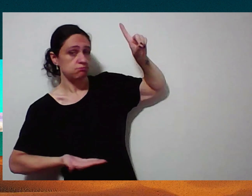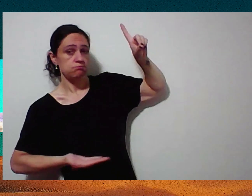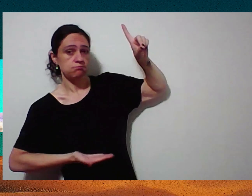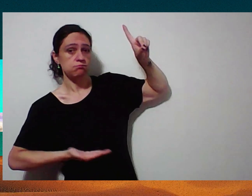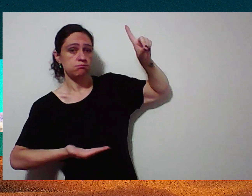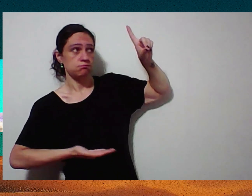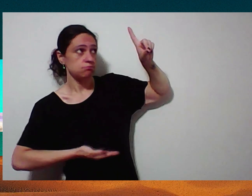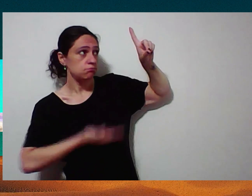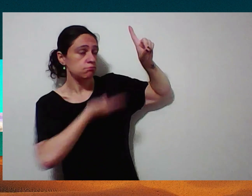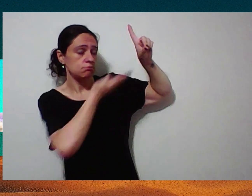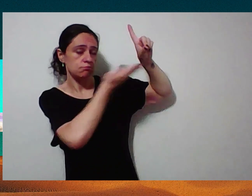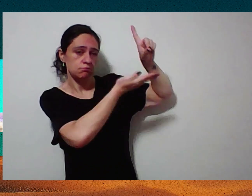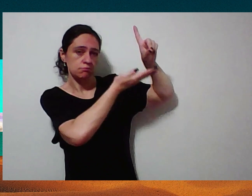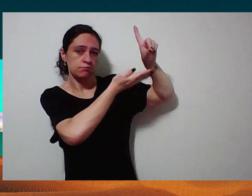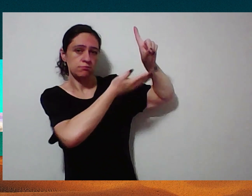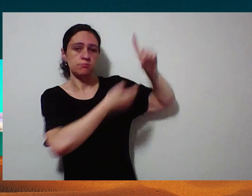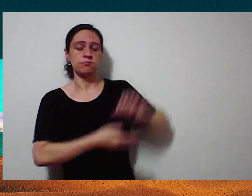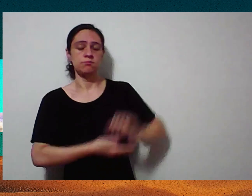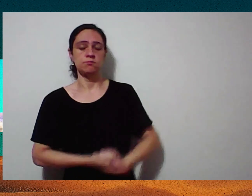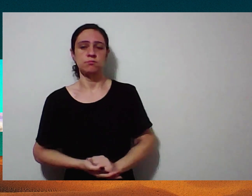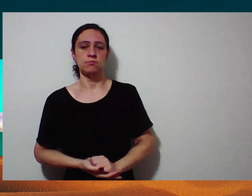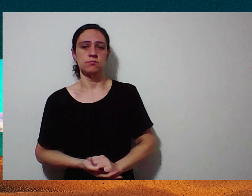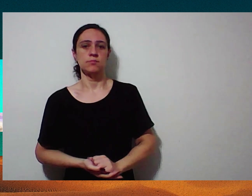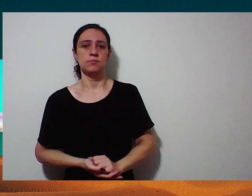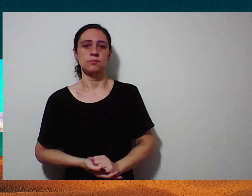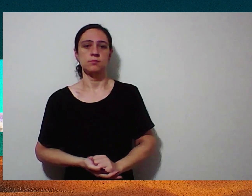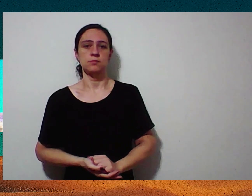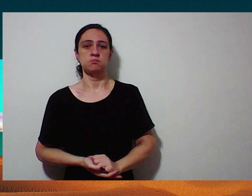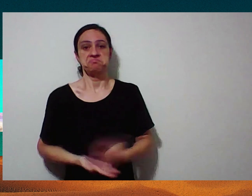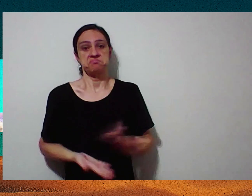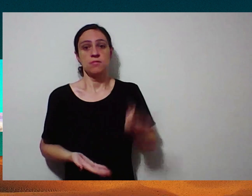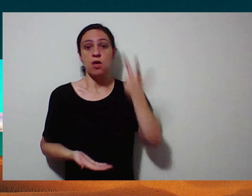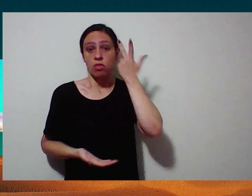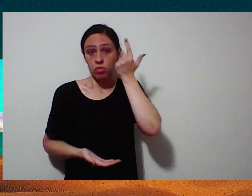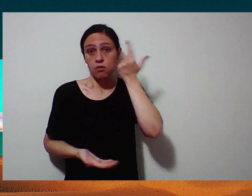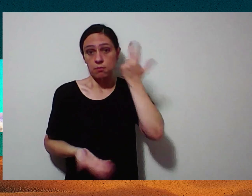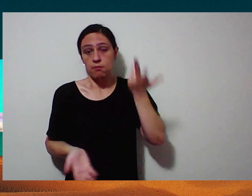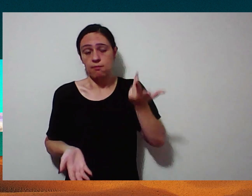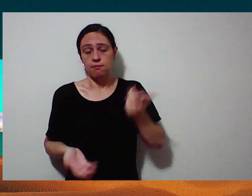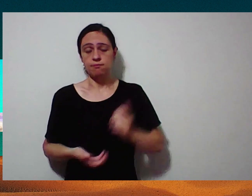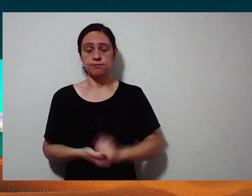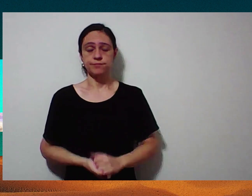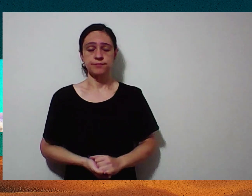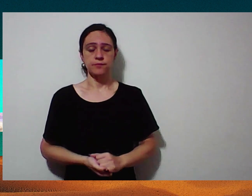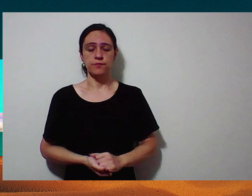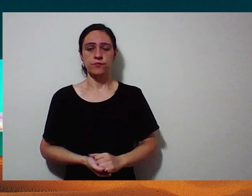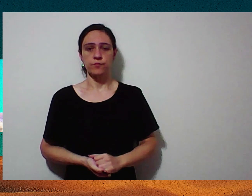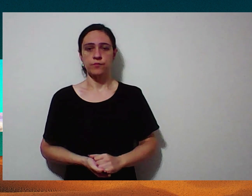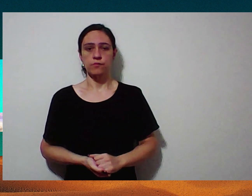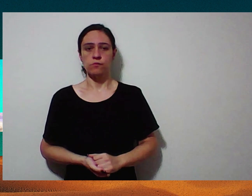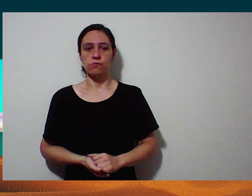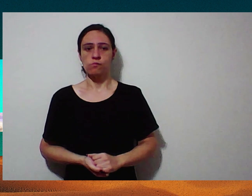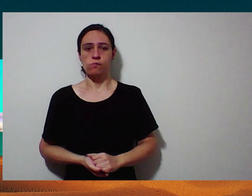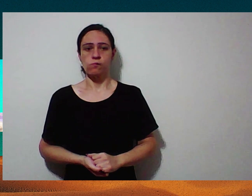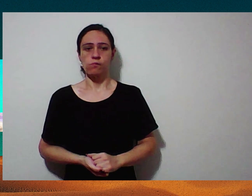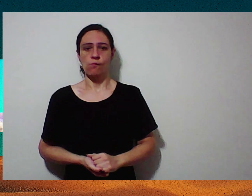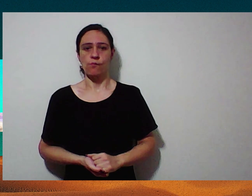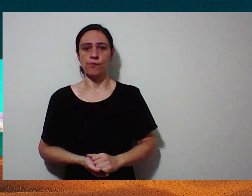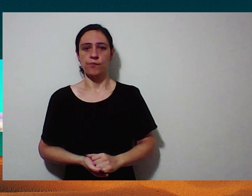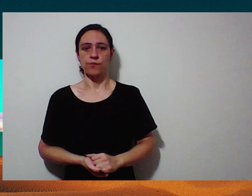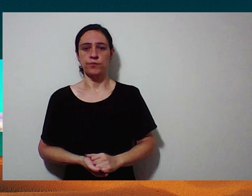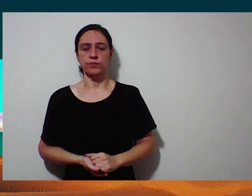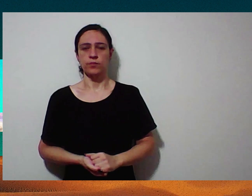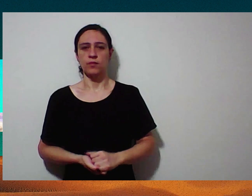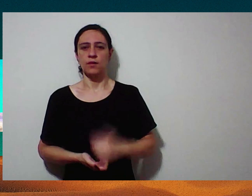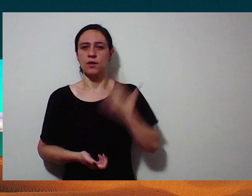que é natural. which is natural. Voltemos para Ezequiel 28. Let's turn